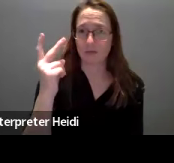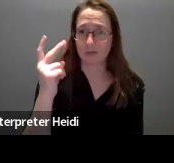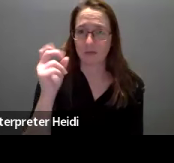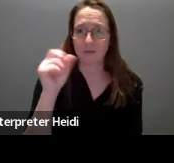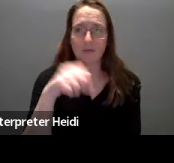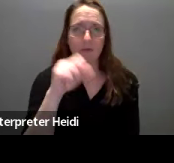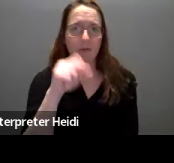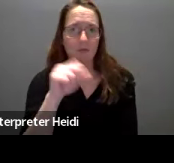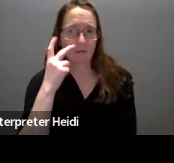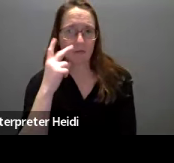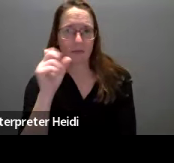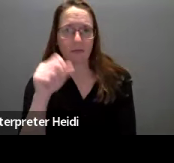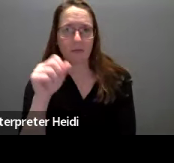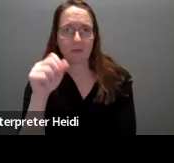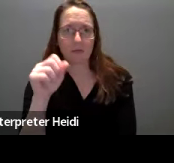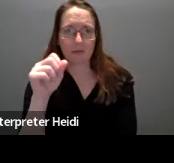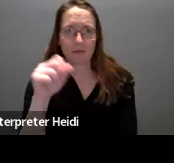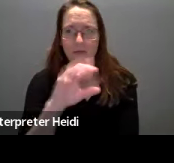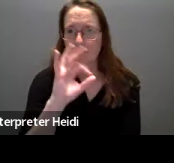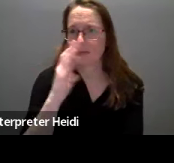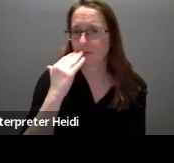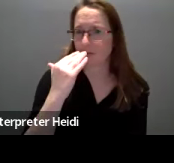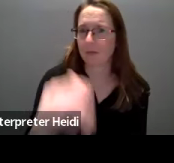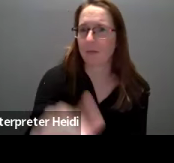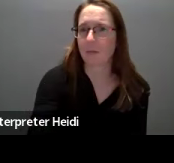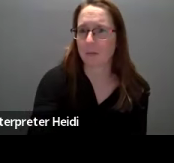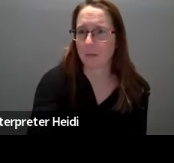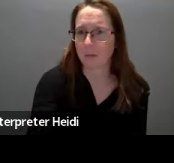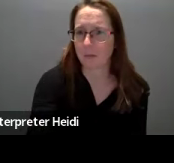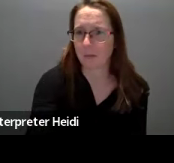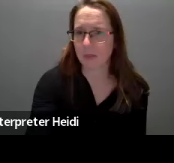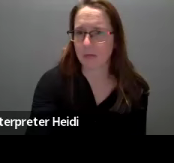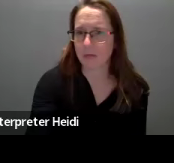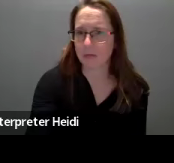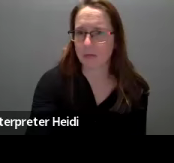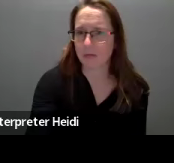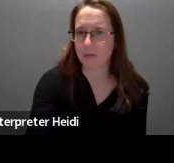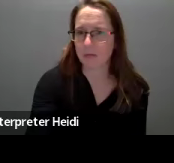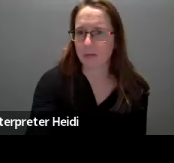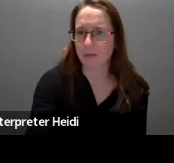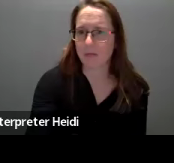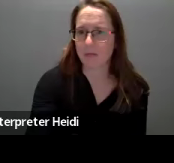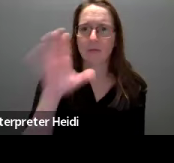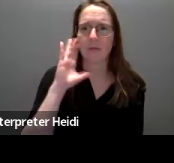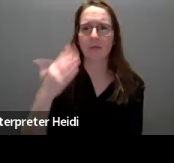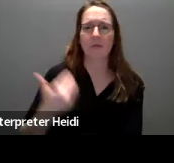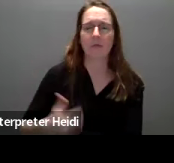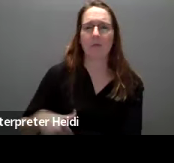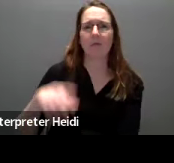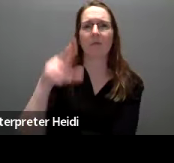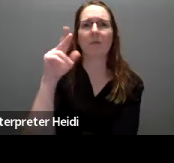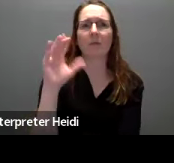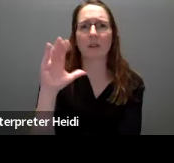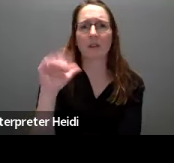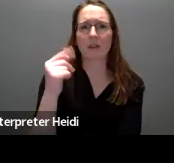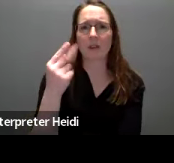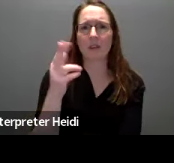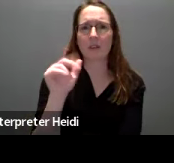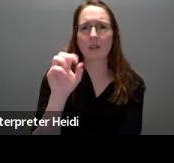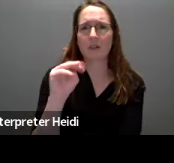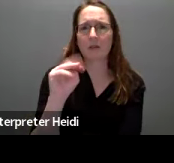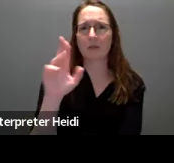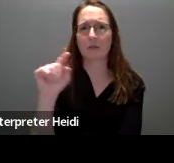Yana. Yes, we can. Okay, thank you. Thank you. Hi, my name is Catherine Muth. I am the treasurer